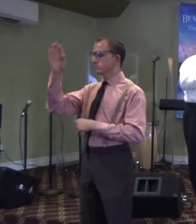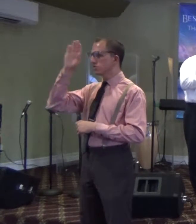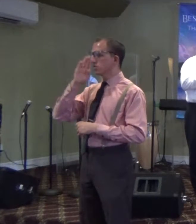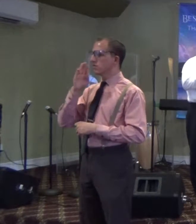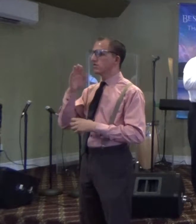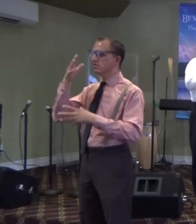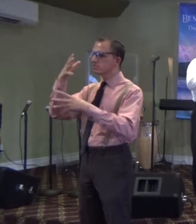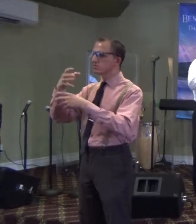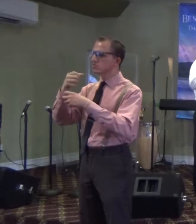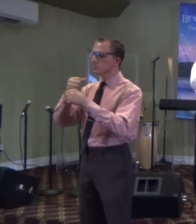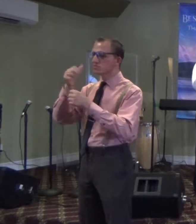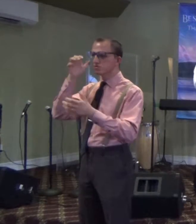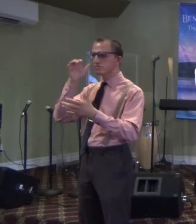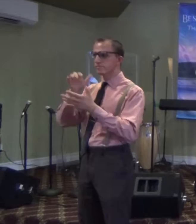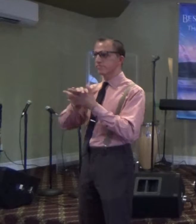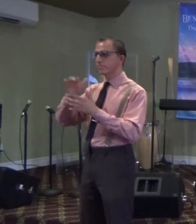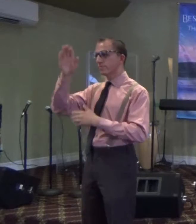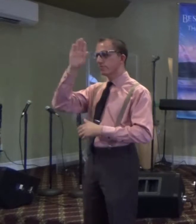God.